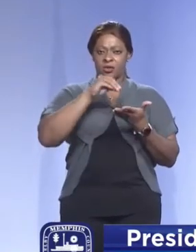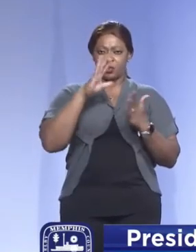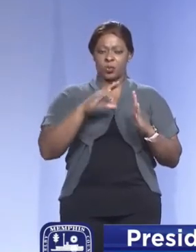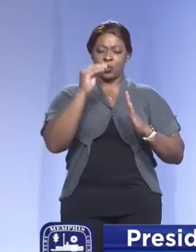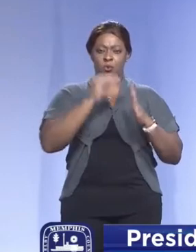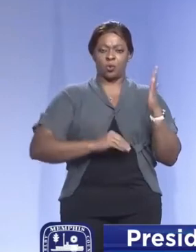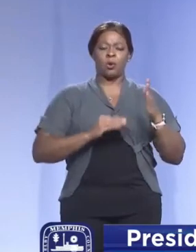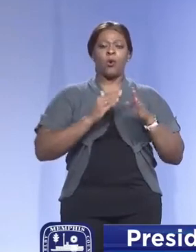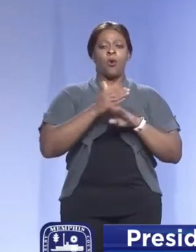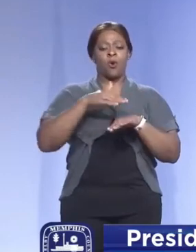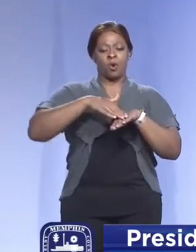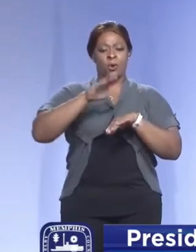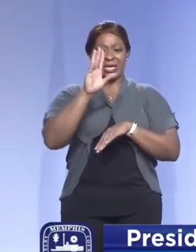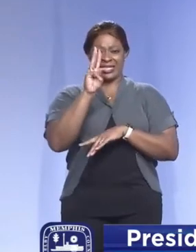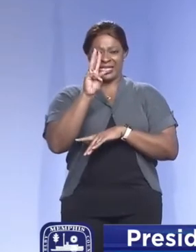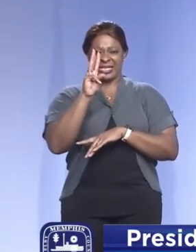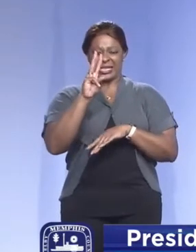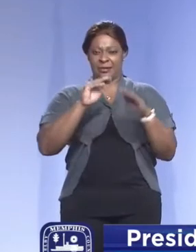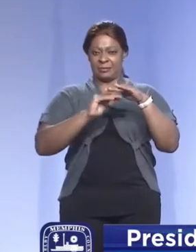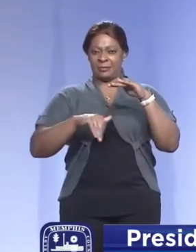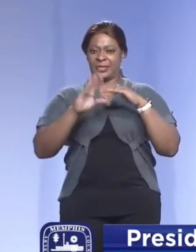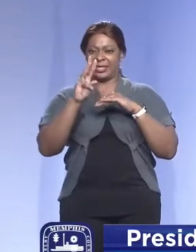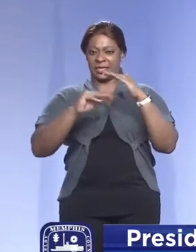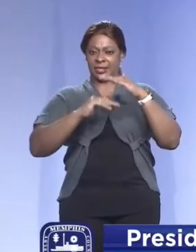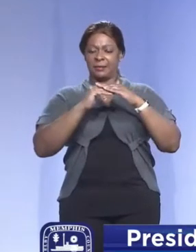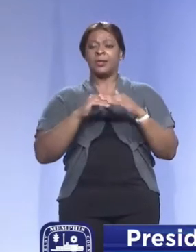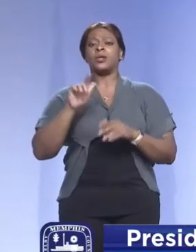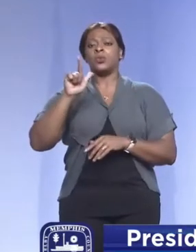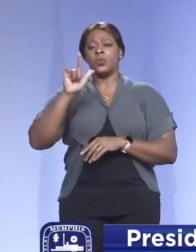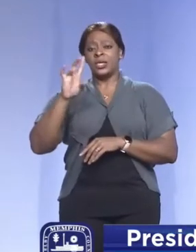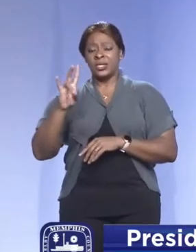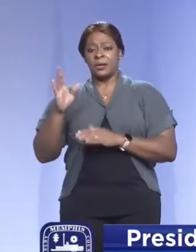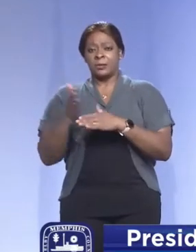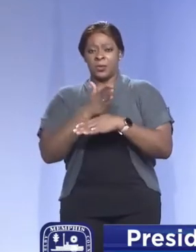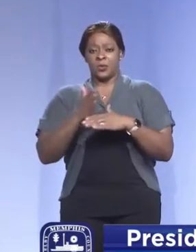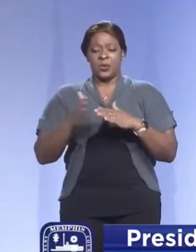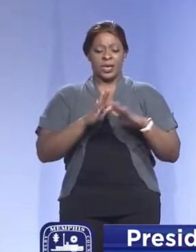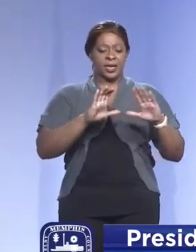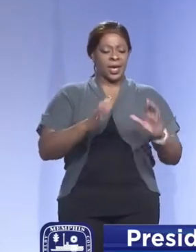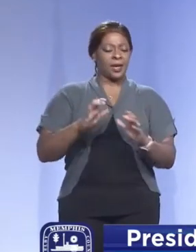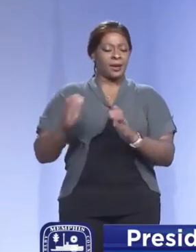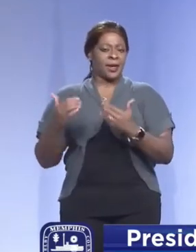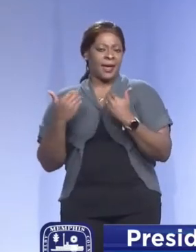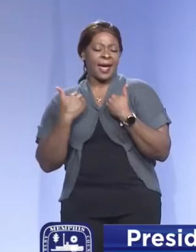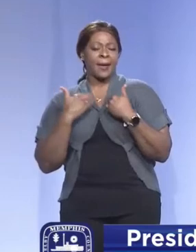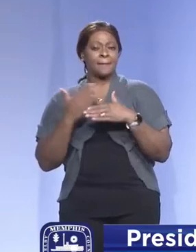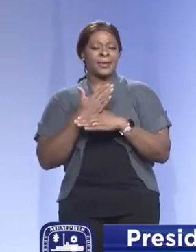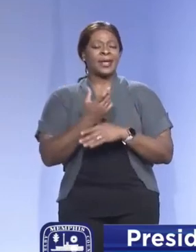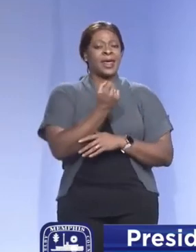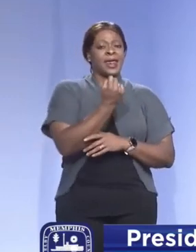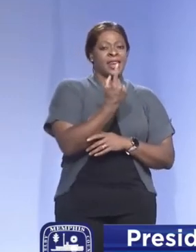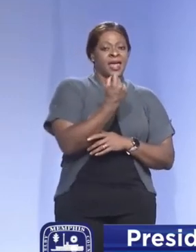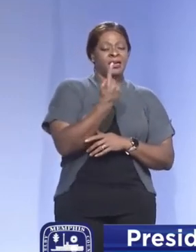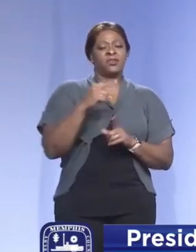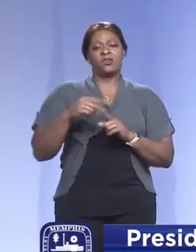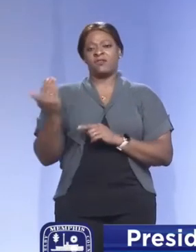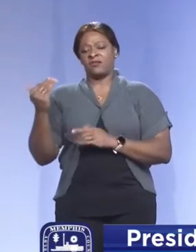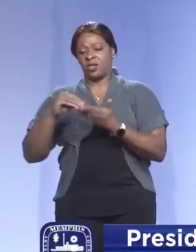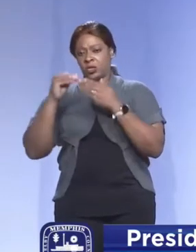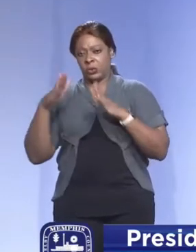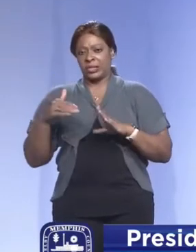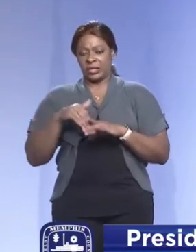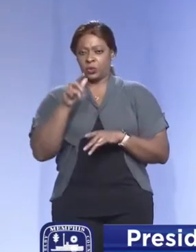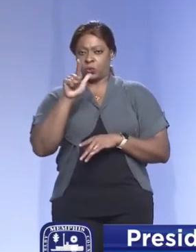over 16, and only 27 will fall within a category of having between 11 and 15